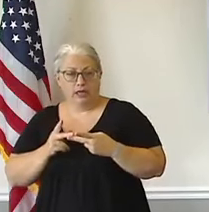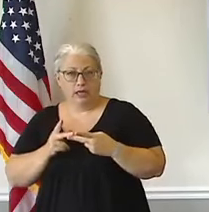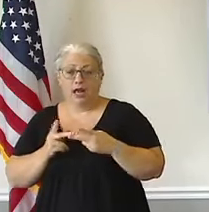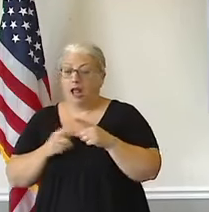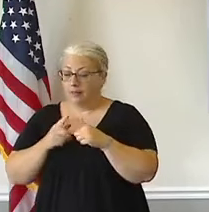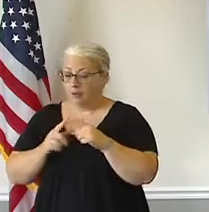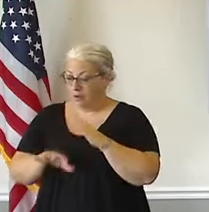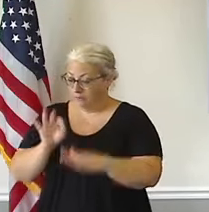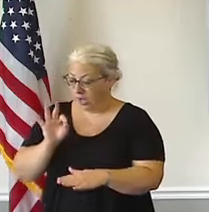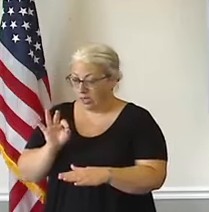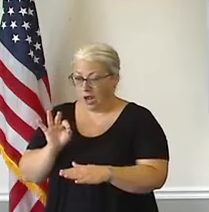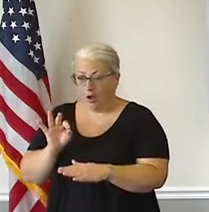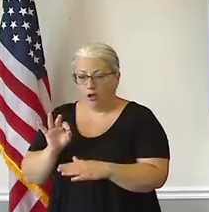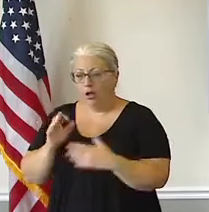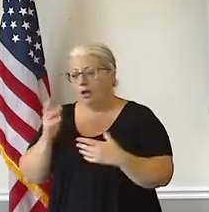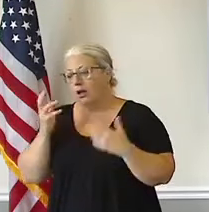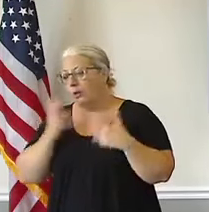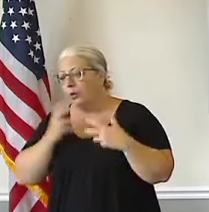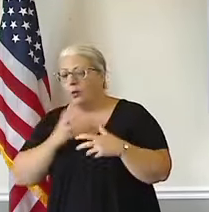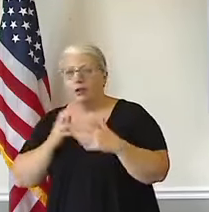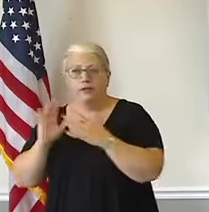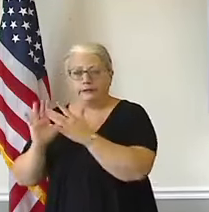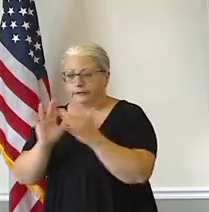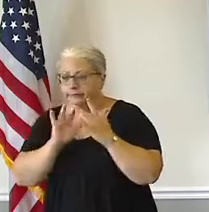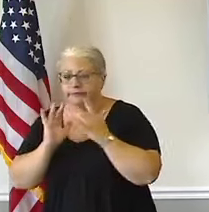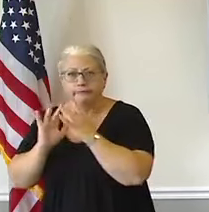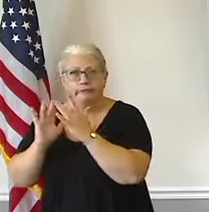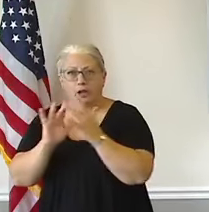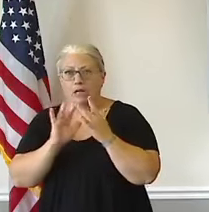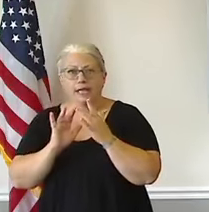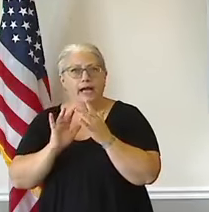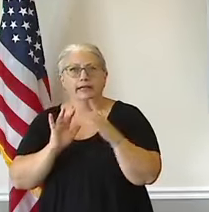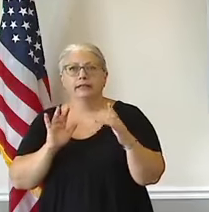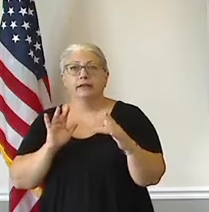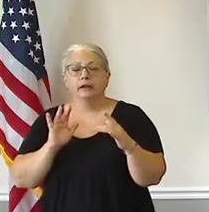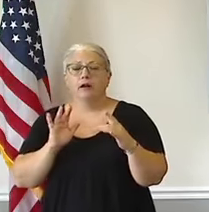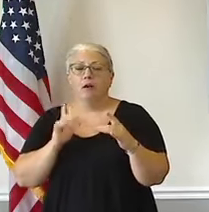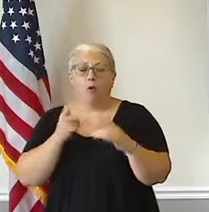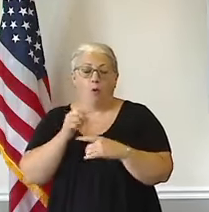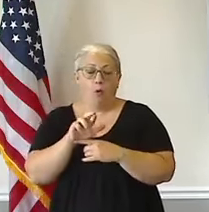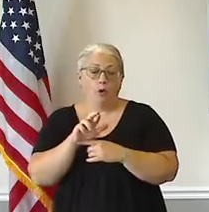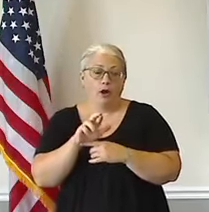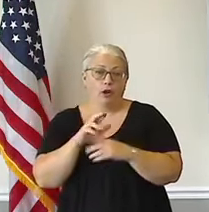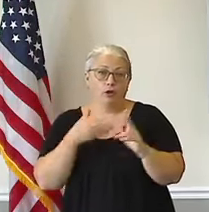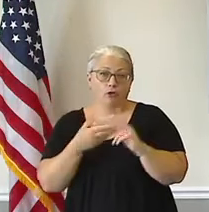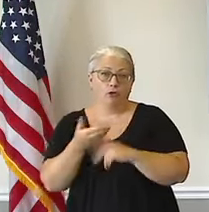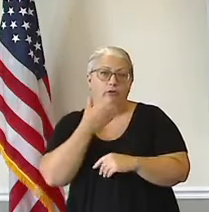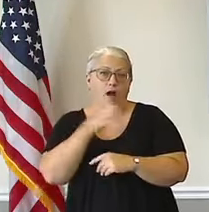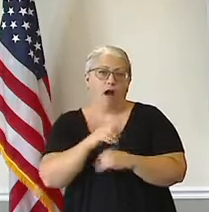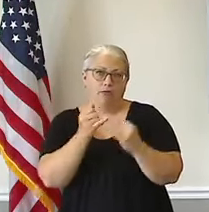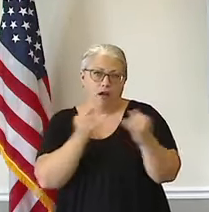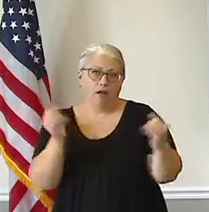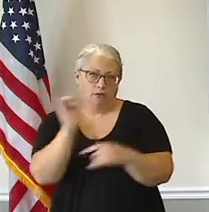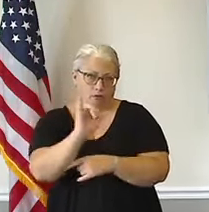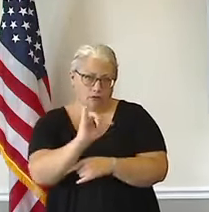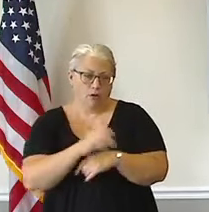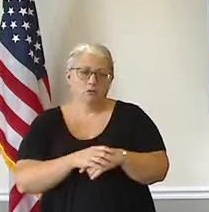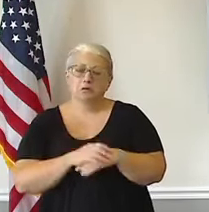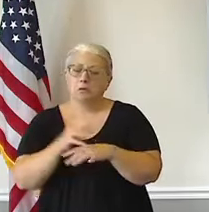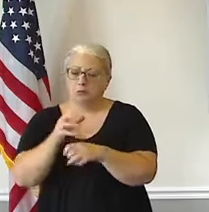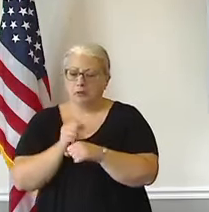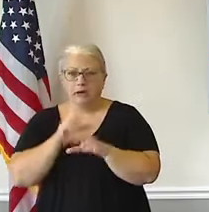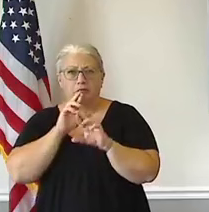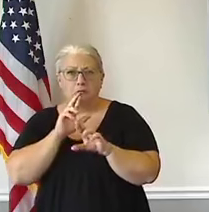find out that they're a contact or symptomatic. We just, or through the hotline as well. So we get reports